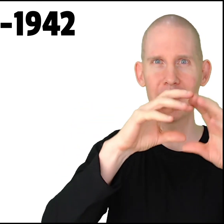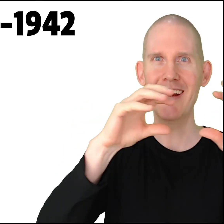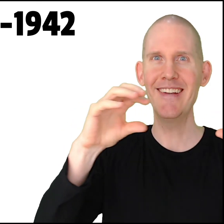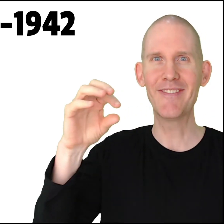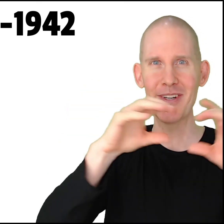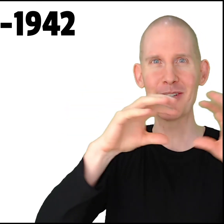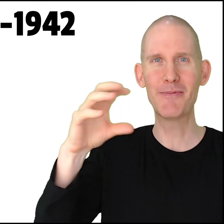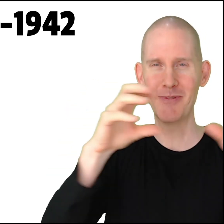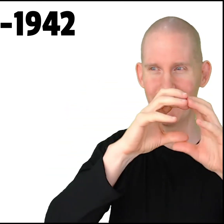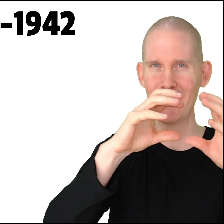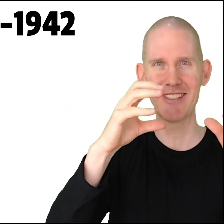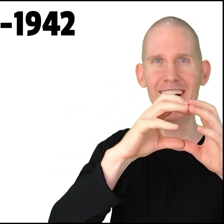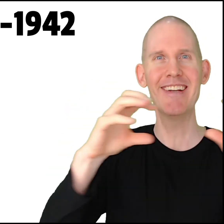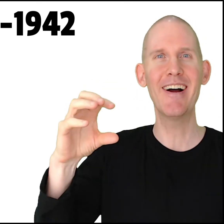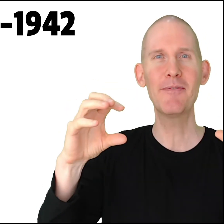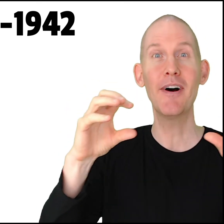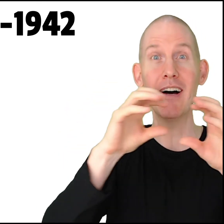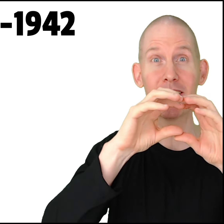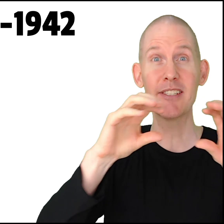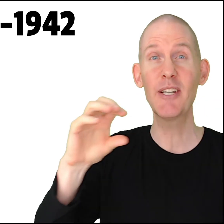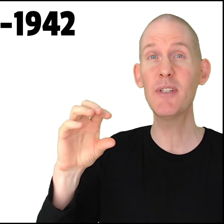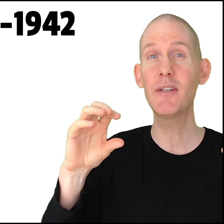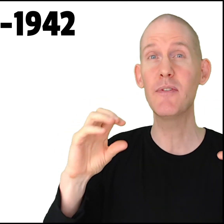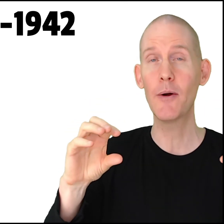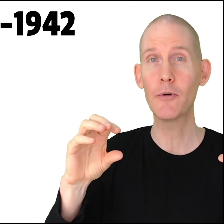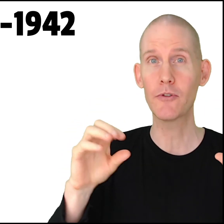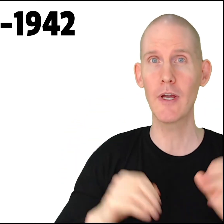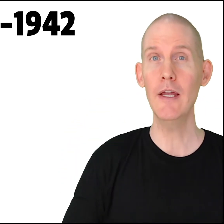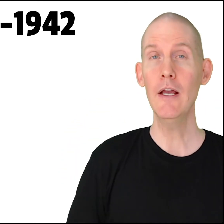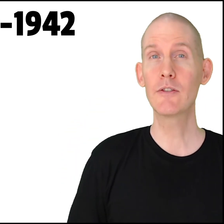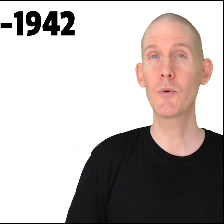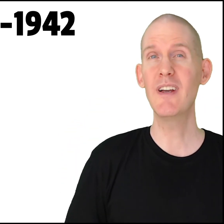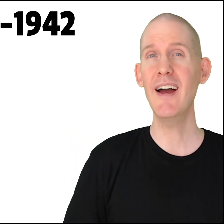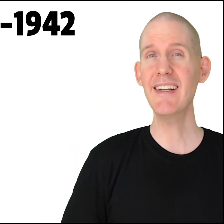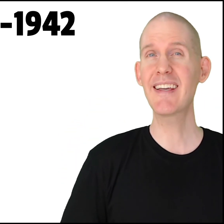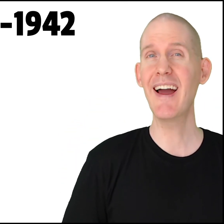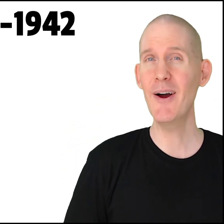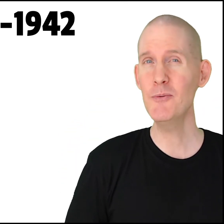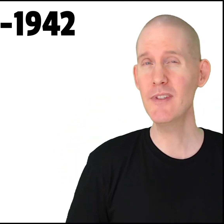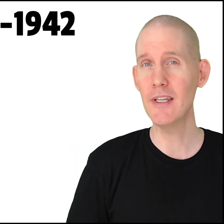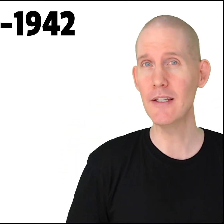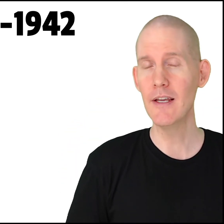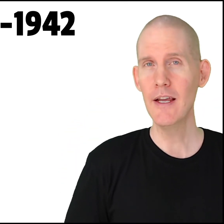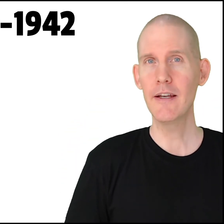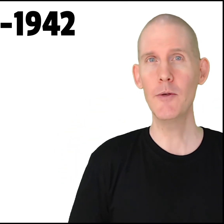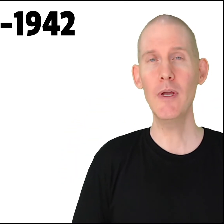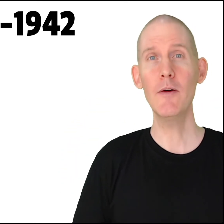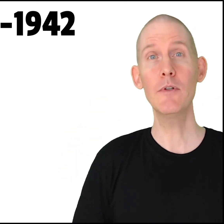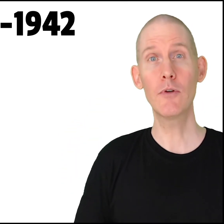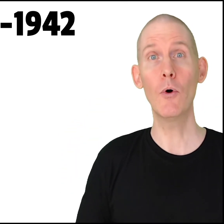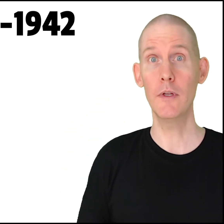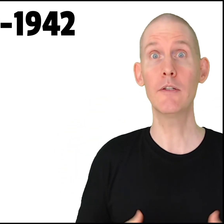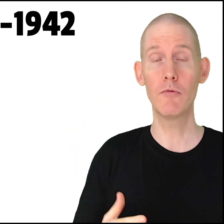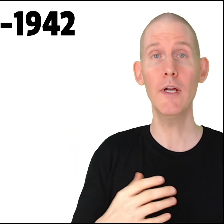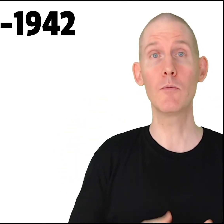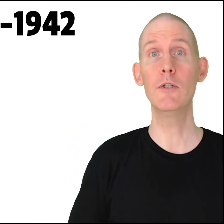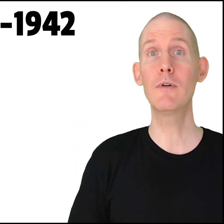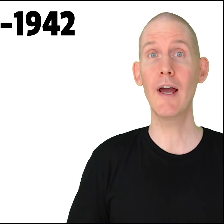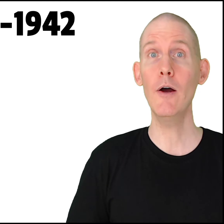signing off a series of numbers, okay? So we're not counting. Now you may have been told, and it's right, when you count, you